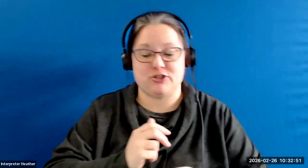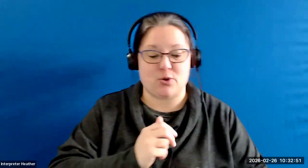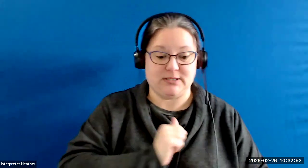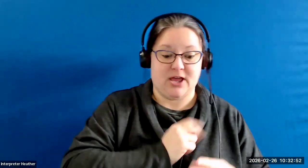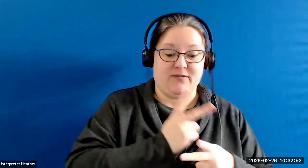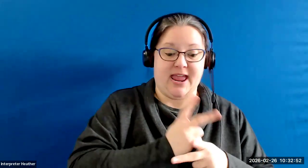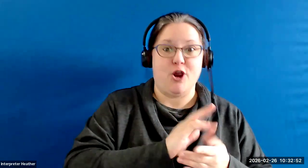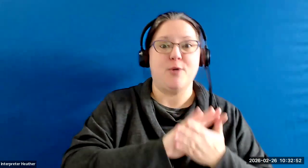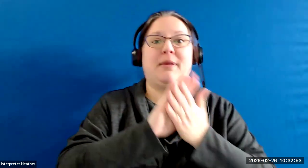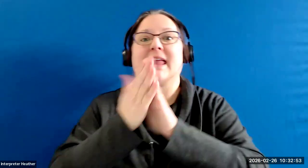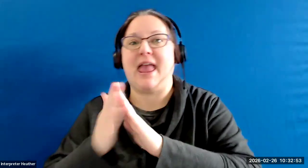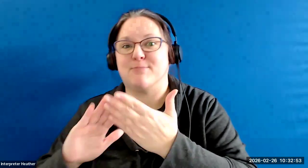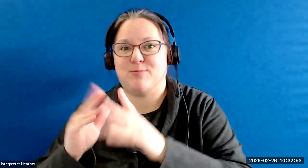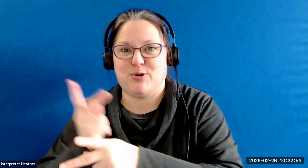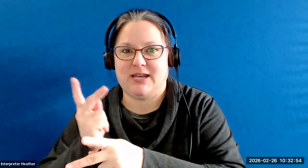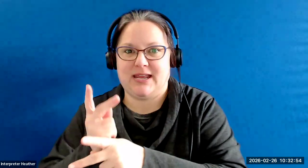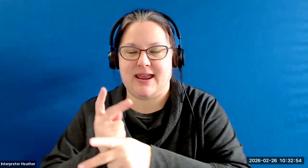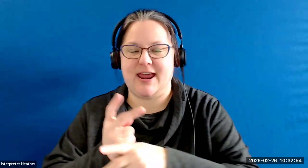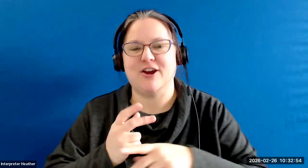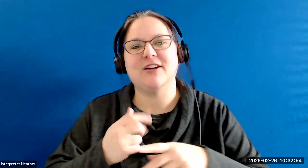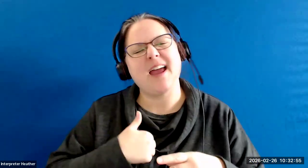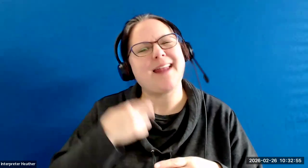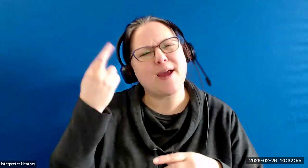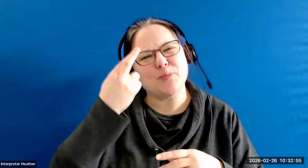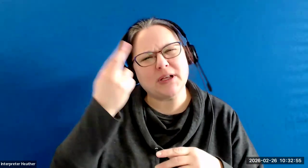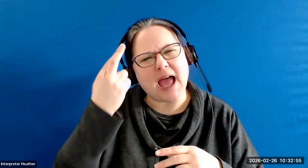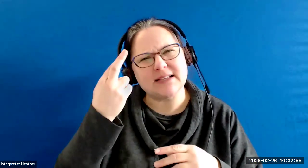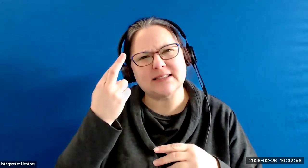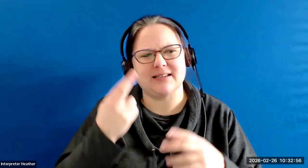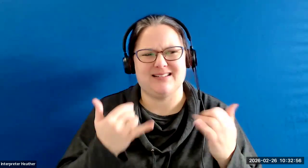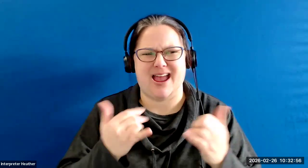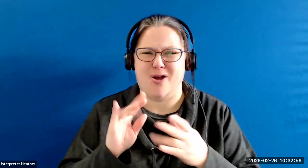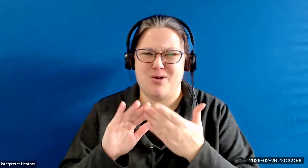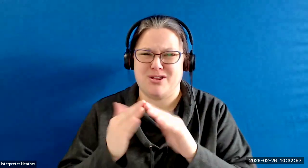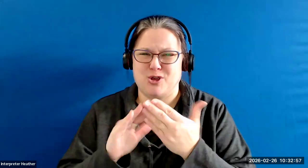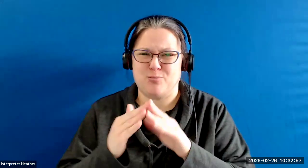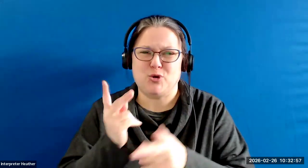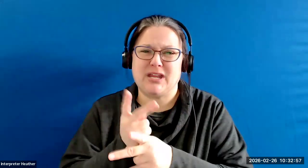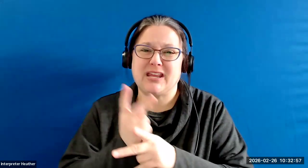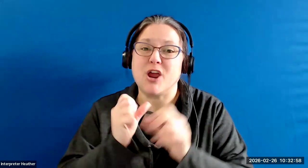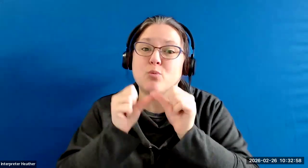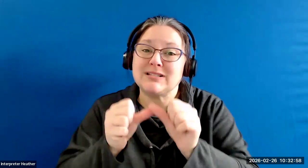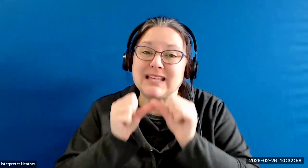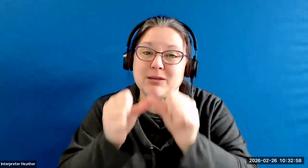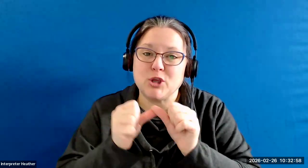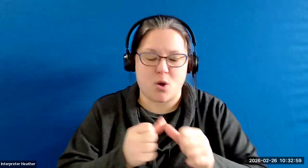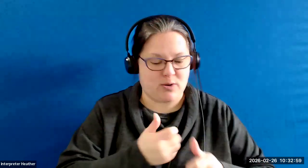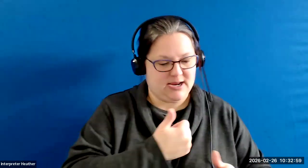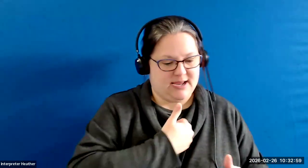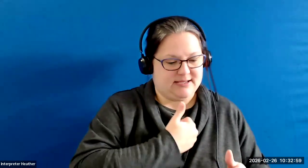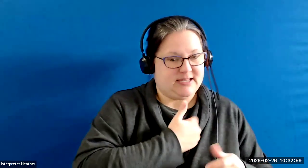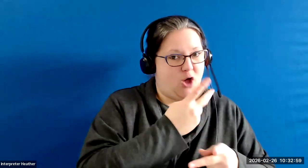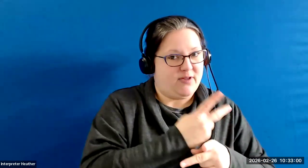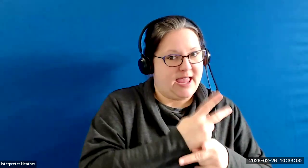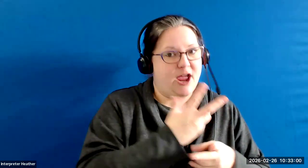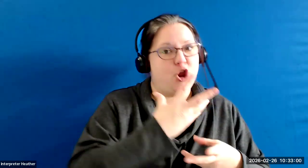I'm realizing for a lot of us. Community care is what keeps us alive, and self-care is a part of